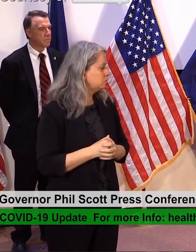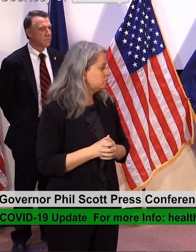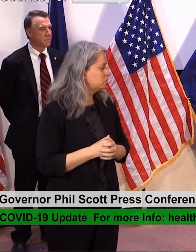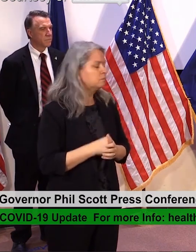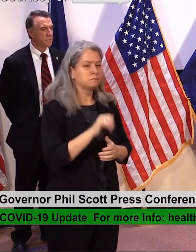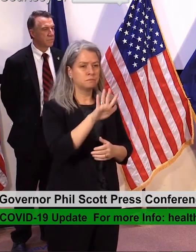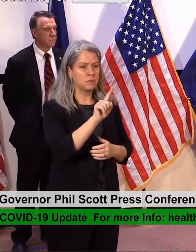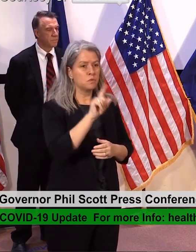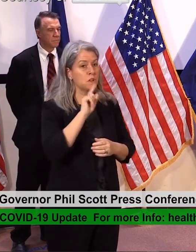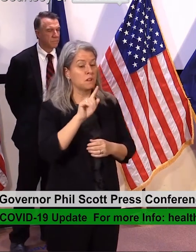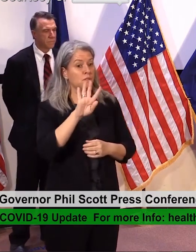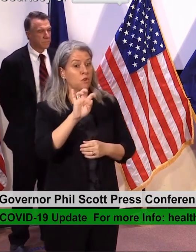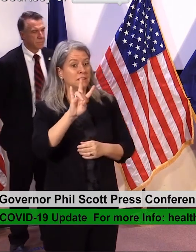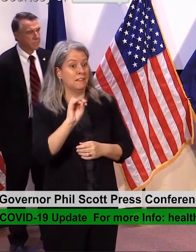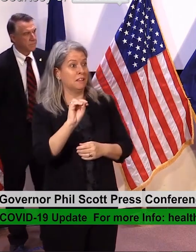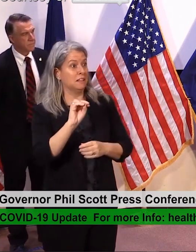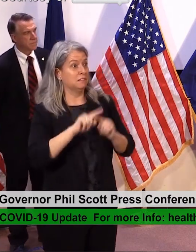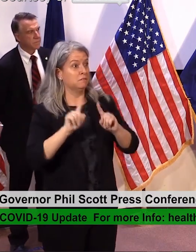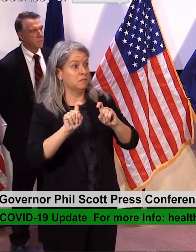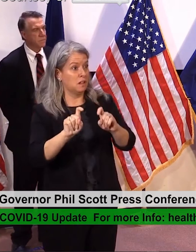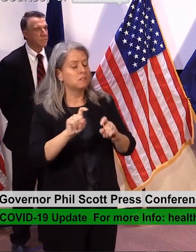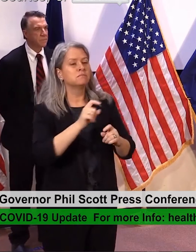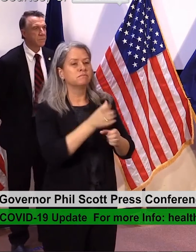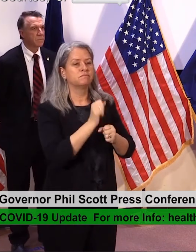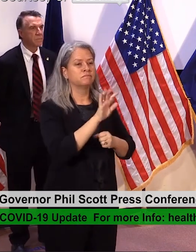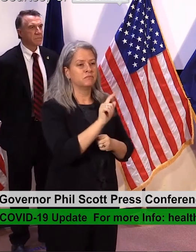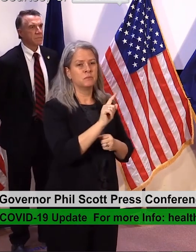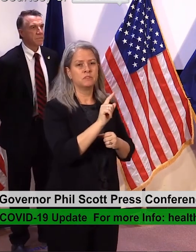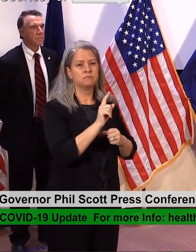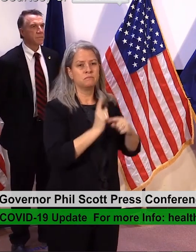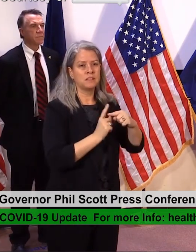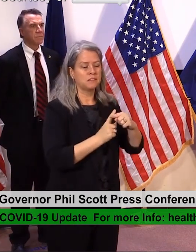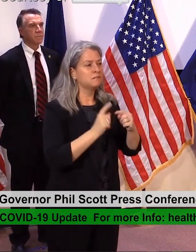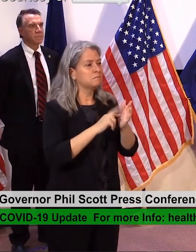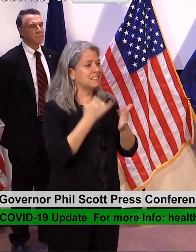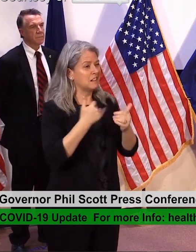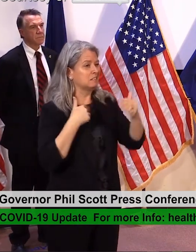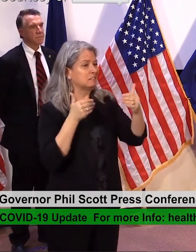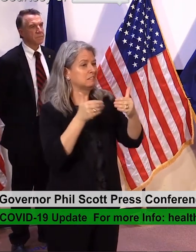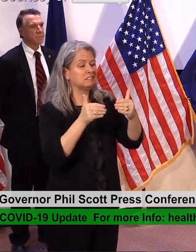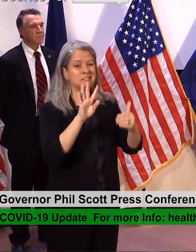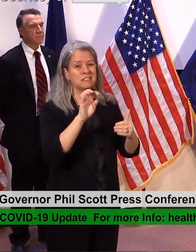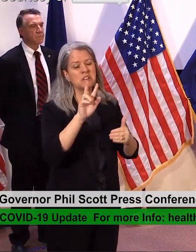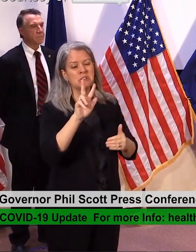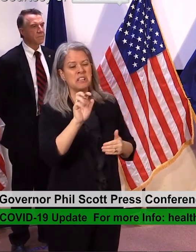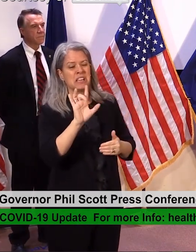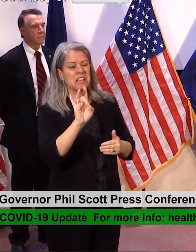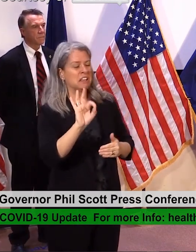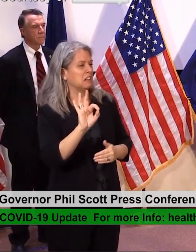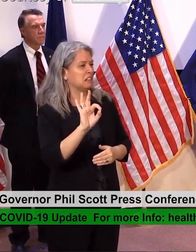approximately 470 labs, bringing our state total closer to 400. It's 389.